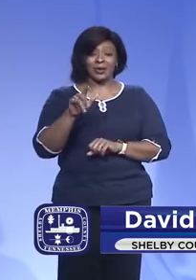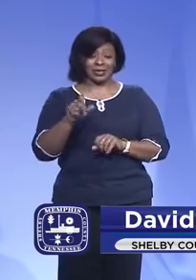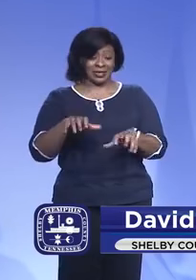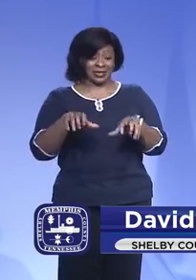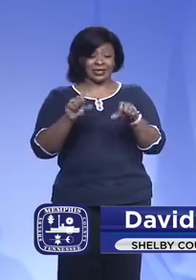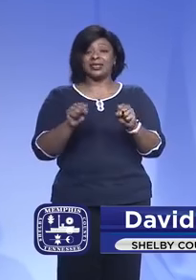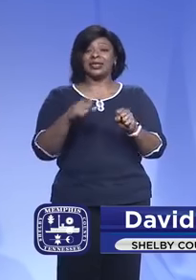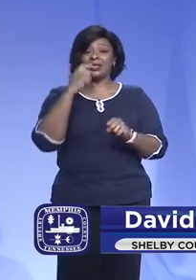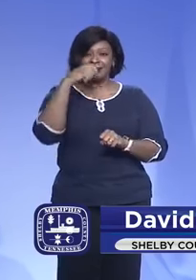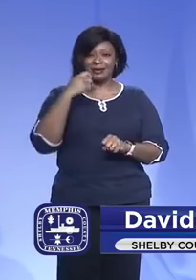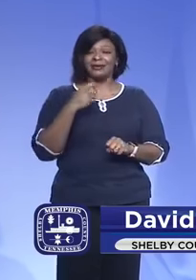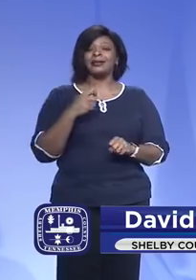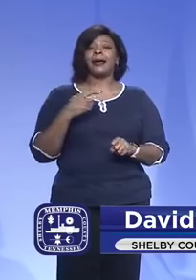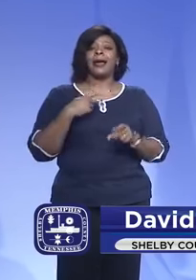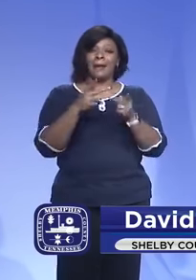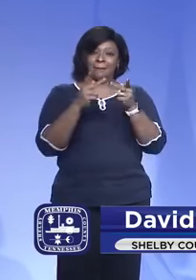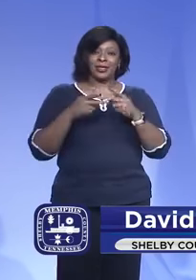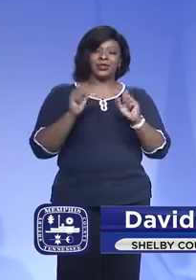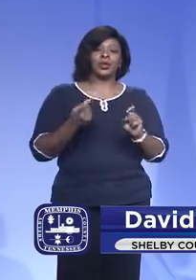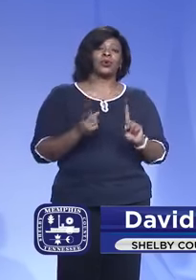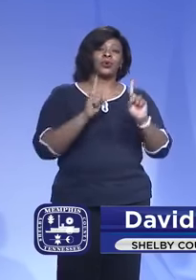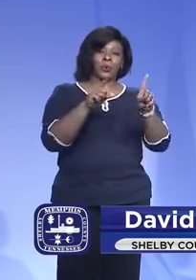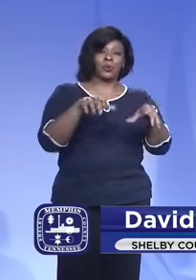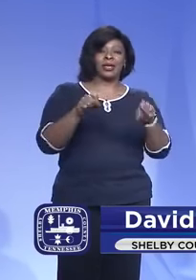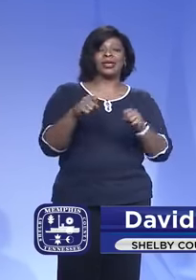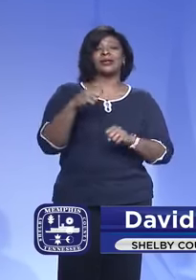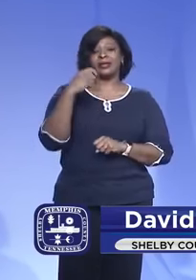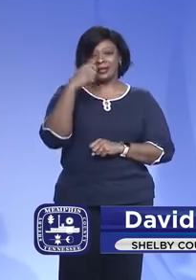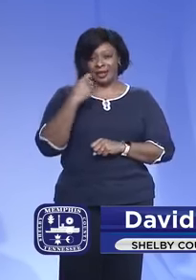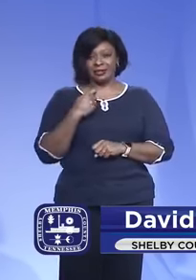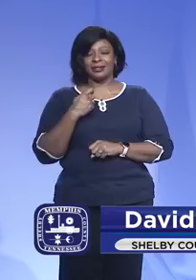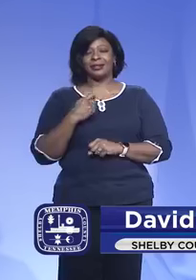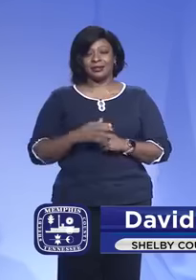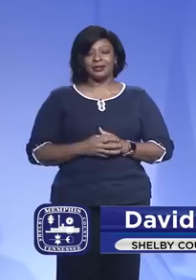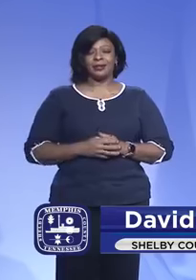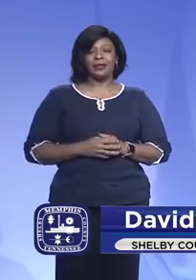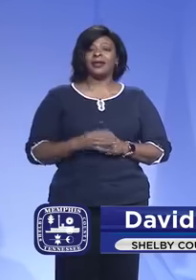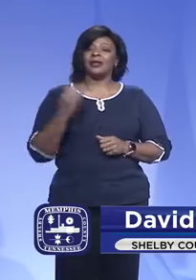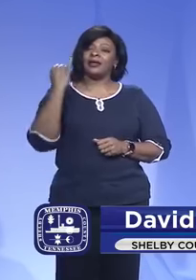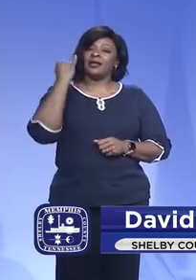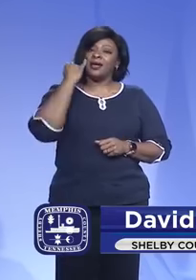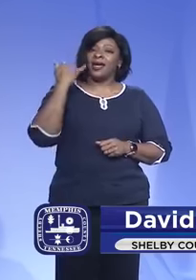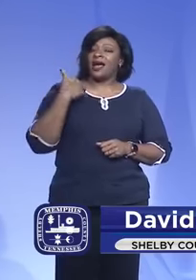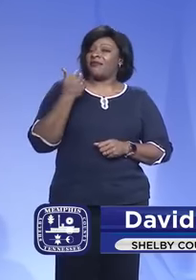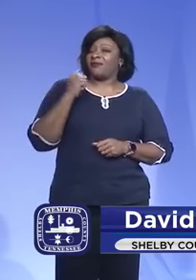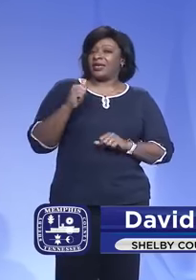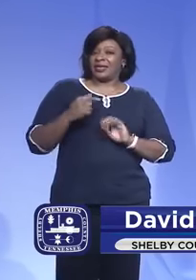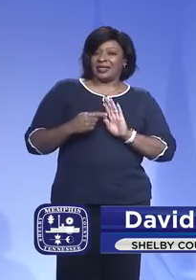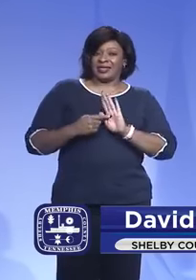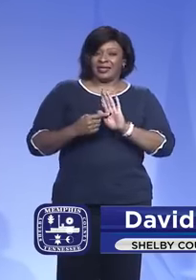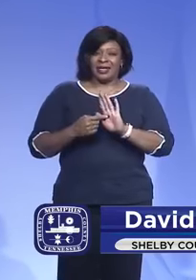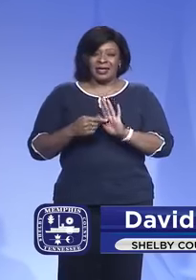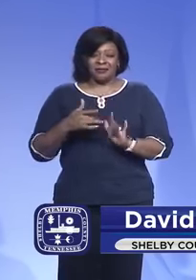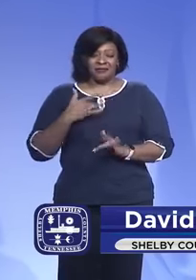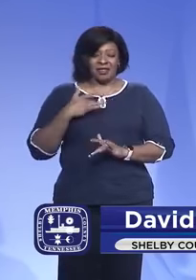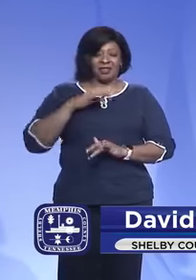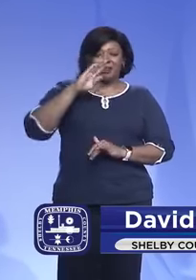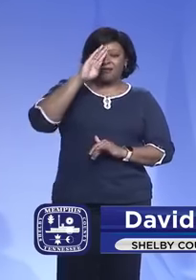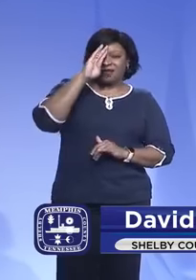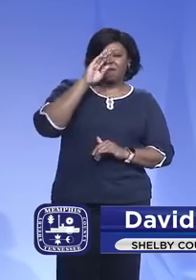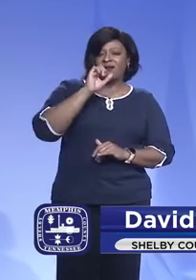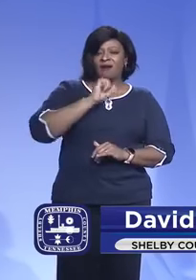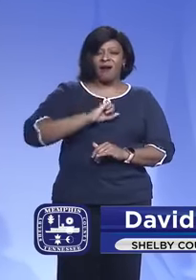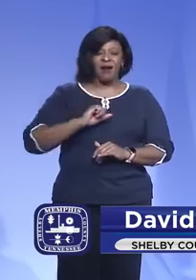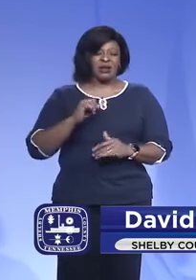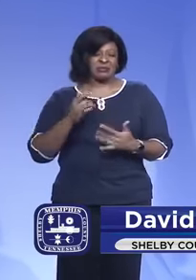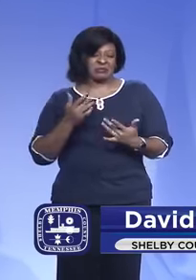get tested, there's a place where you can go and do that. And if you have any signs and symptoms of a new